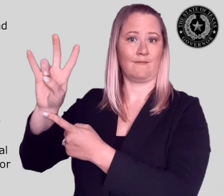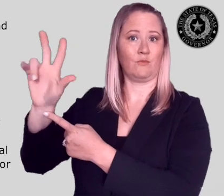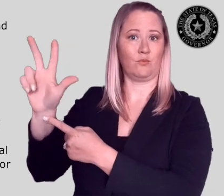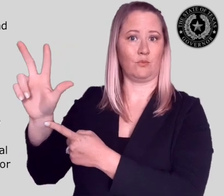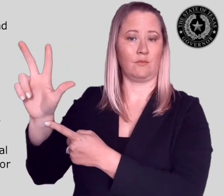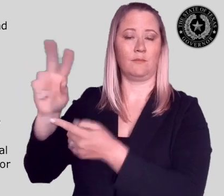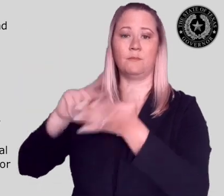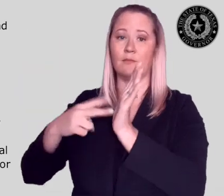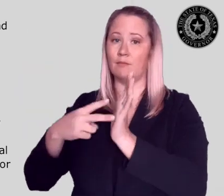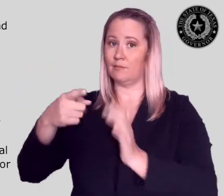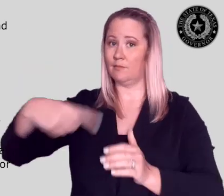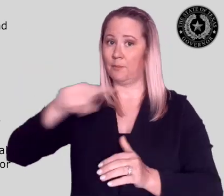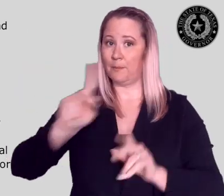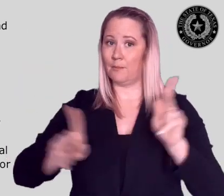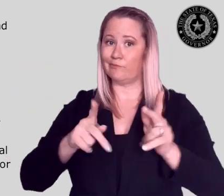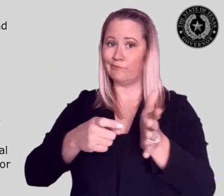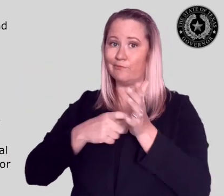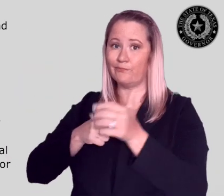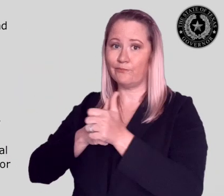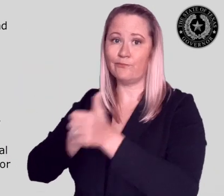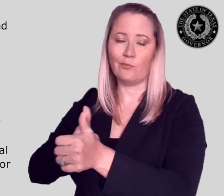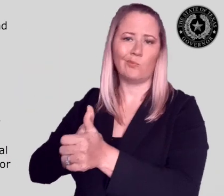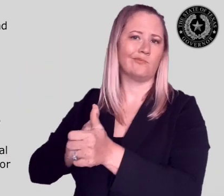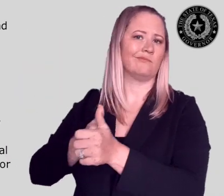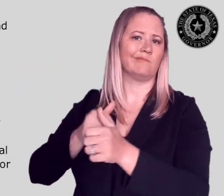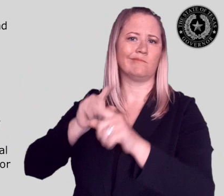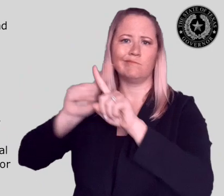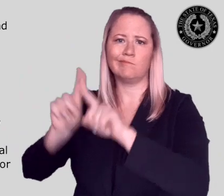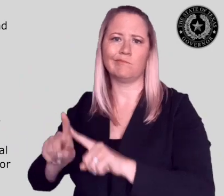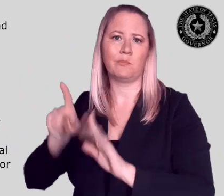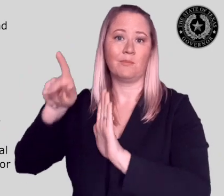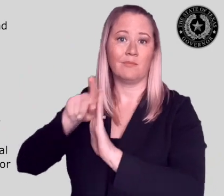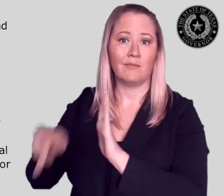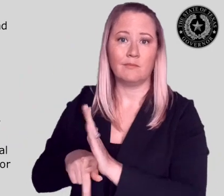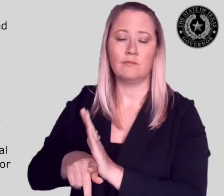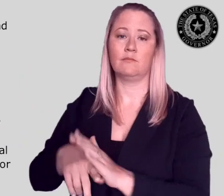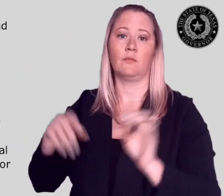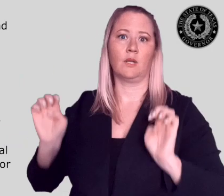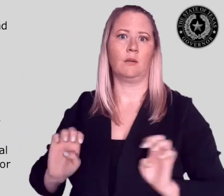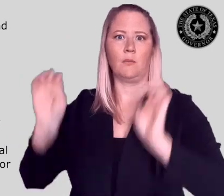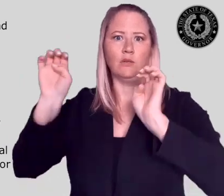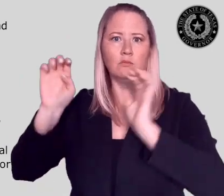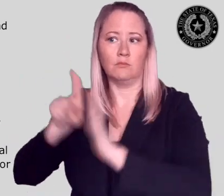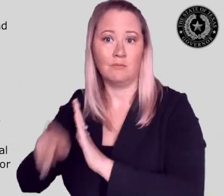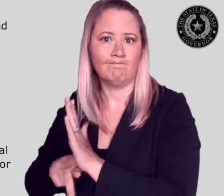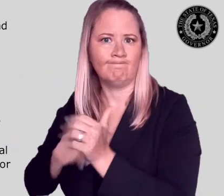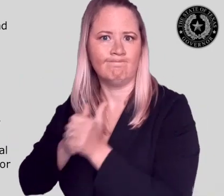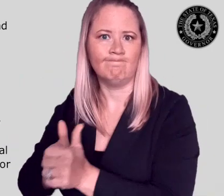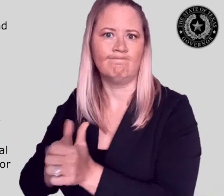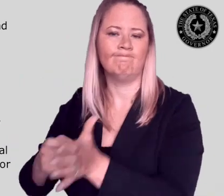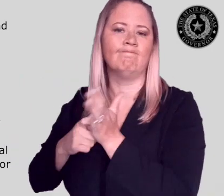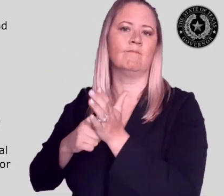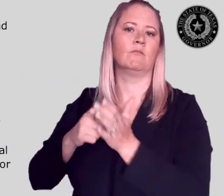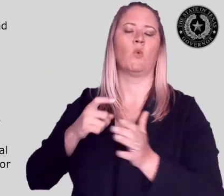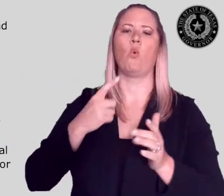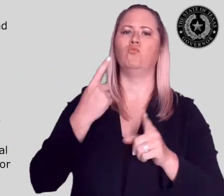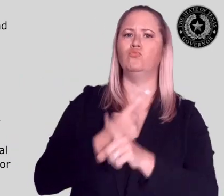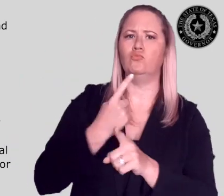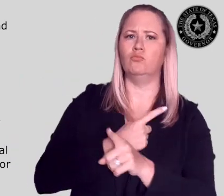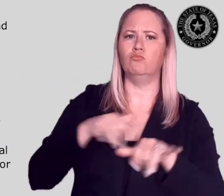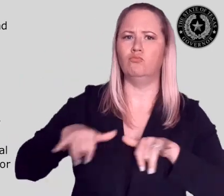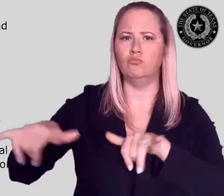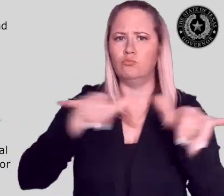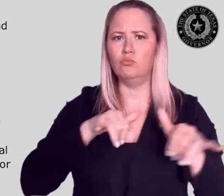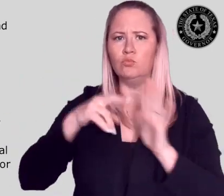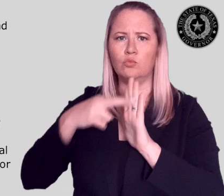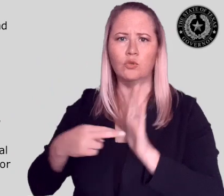418.173 of the Texas Government Code and the state's emergency management plan, the imposition of any such face covering